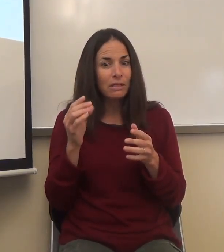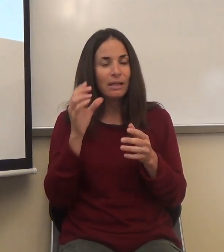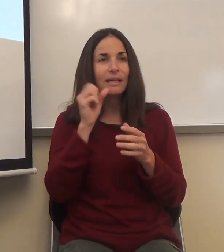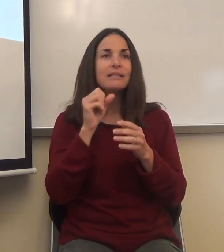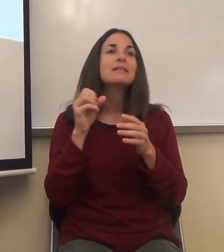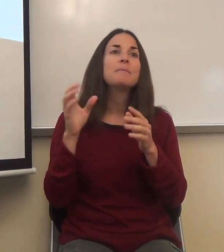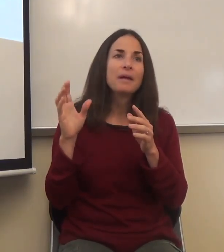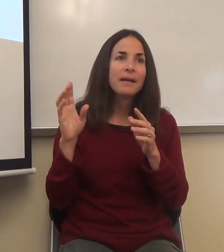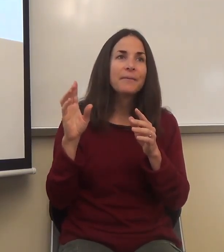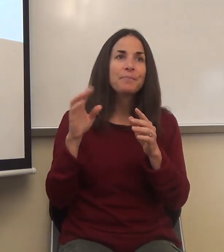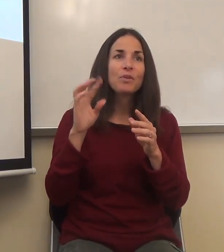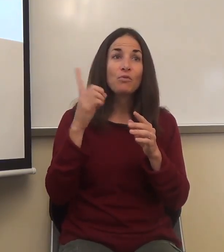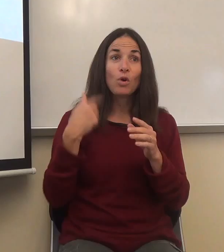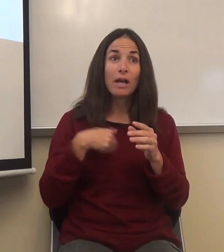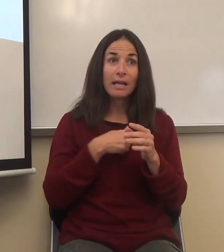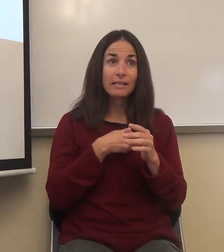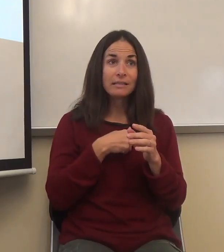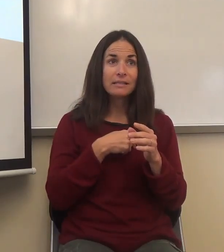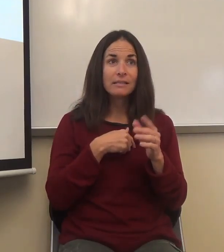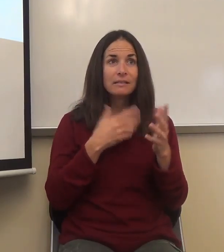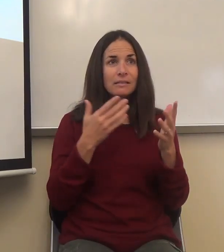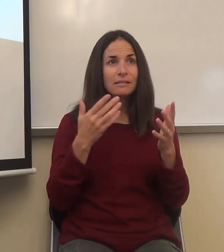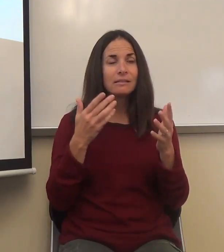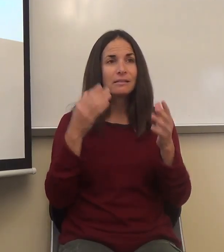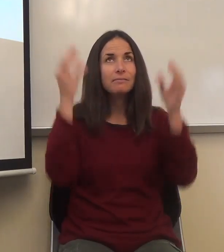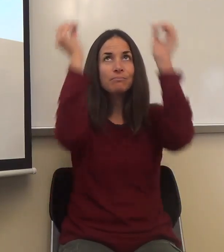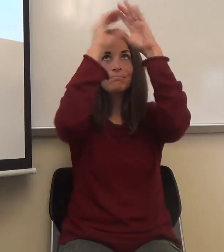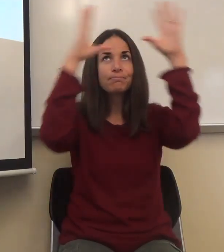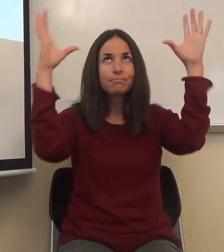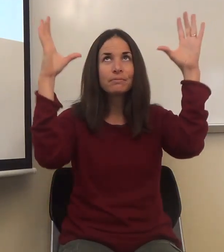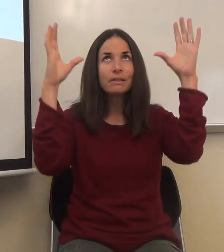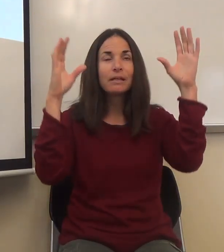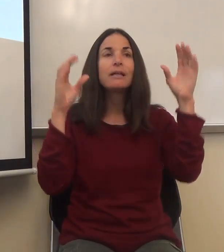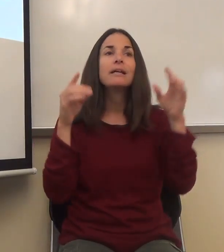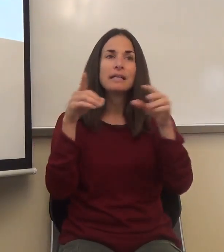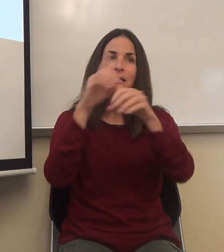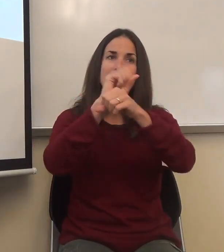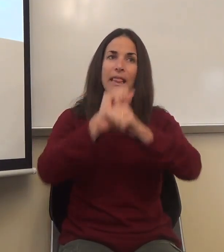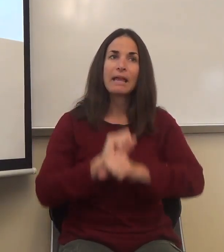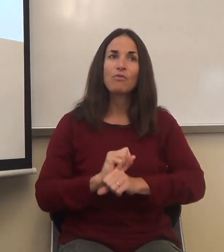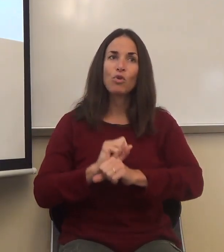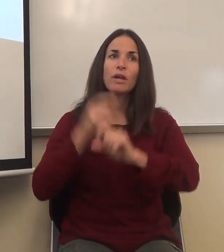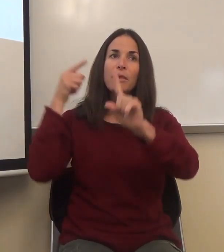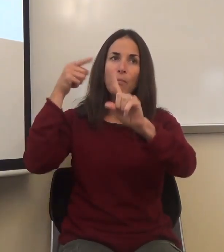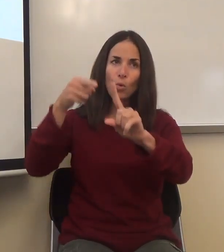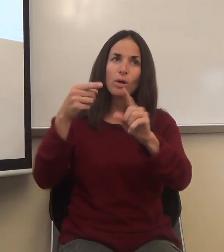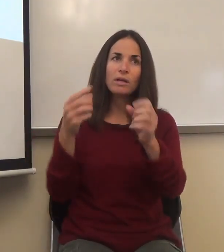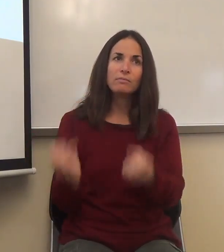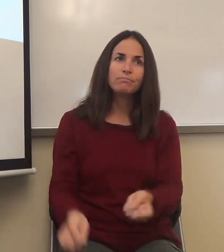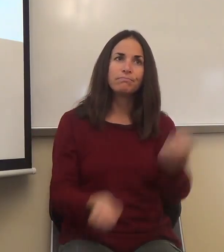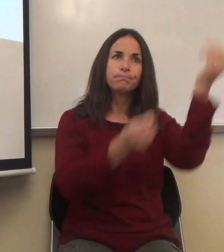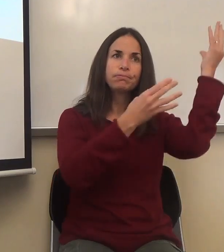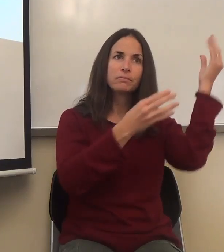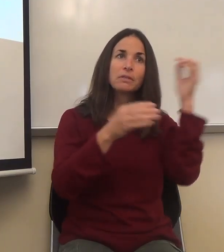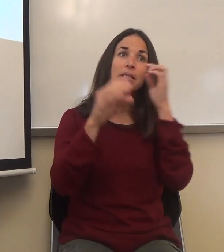But for us, nowadays, it was about slavery, okay? So if